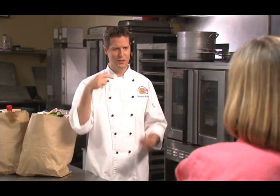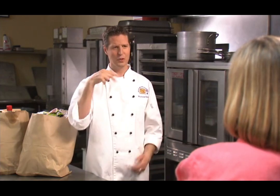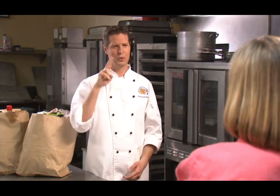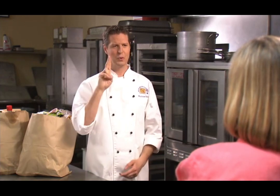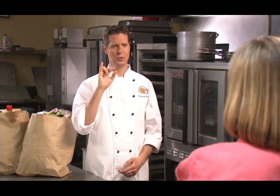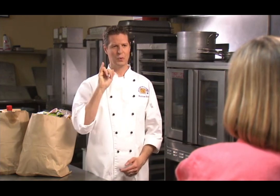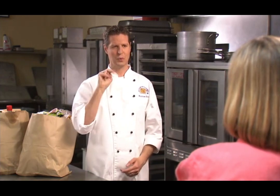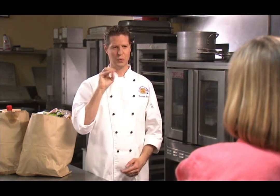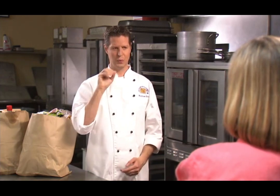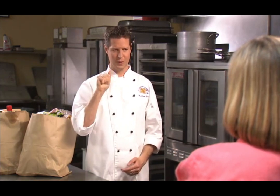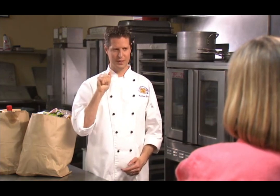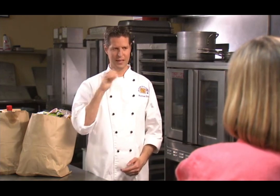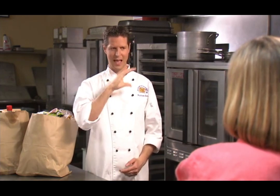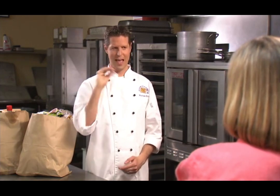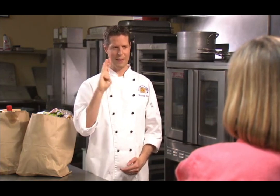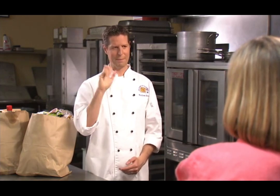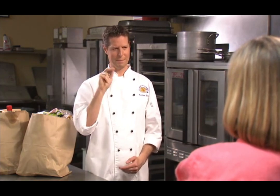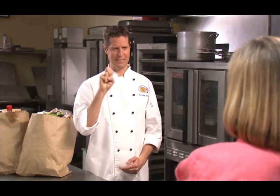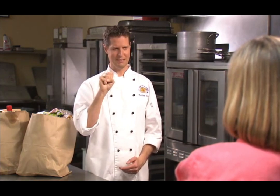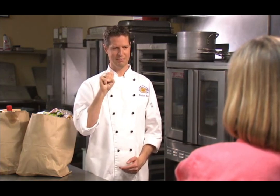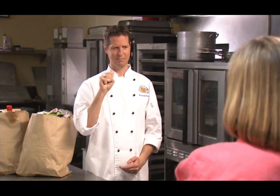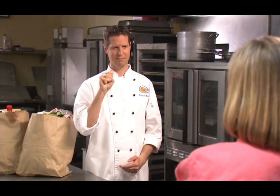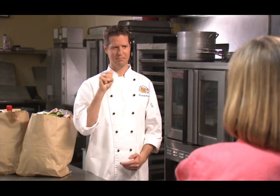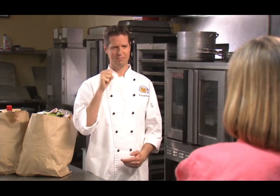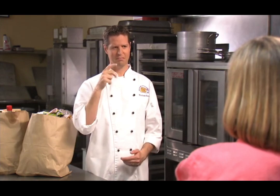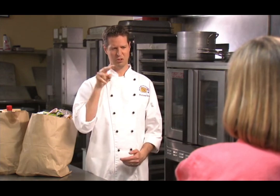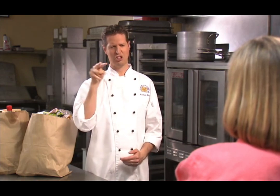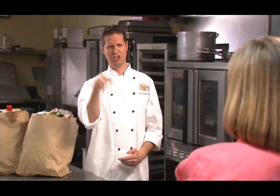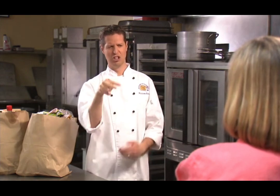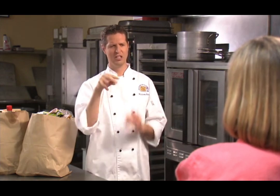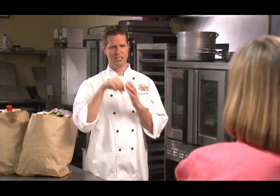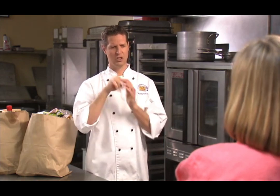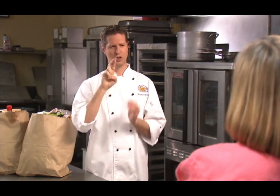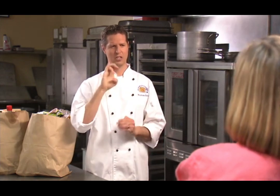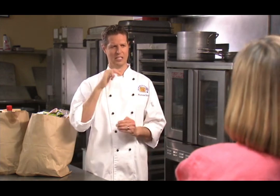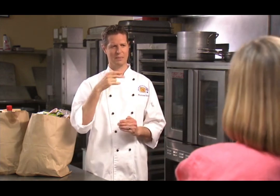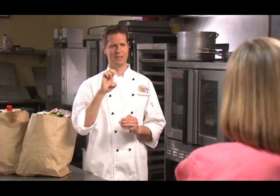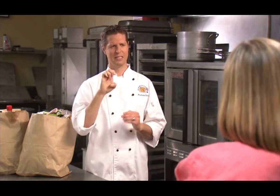with ingredients like quinoa and beans. Look at the recipe later.